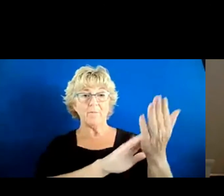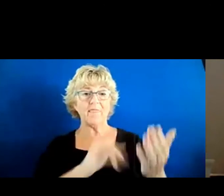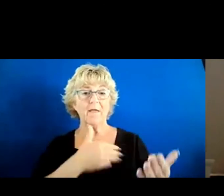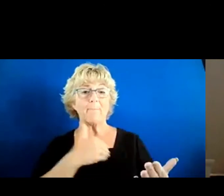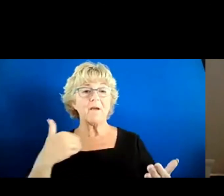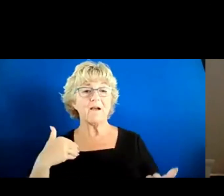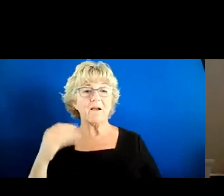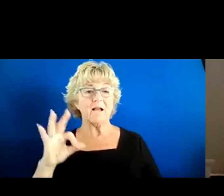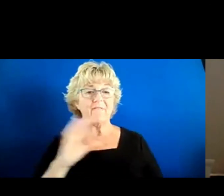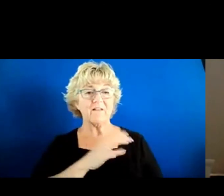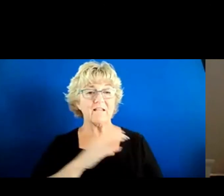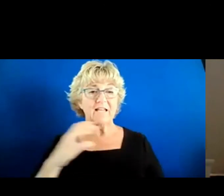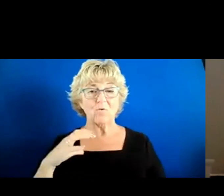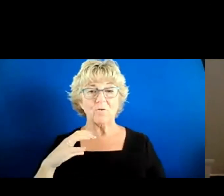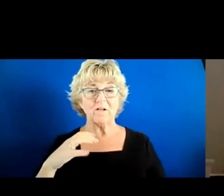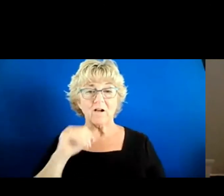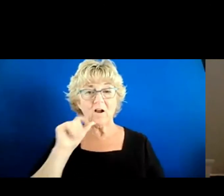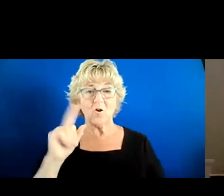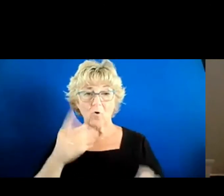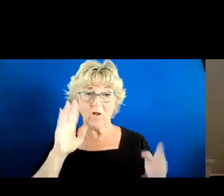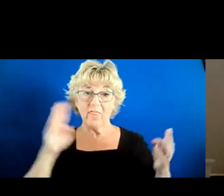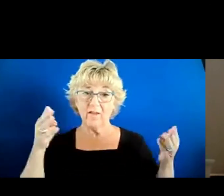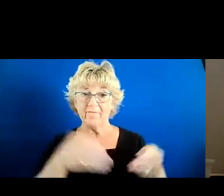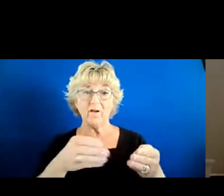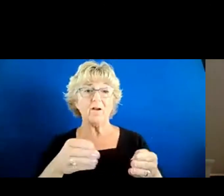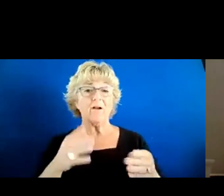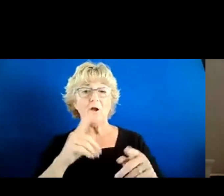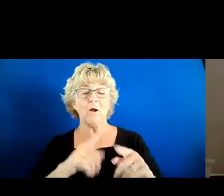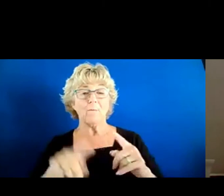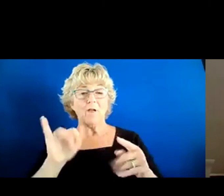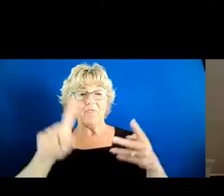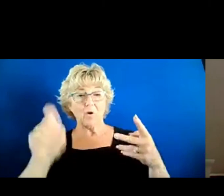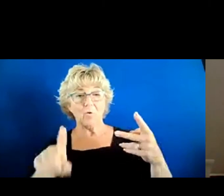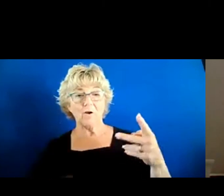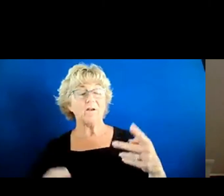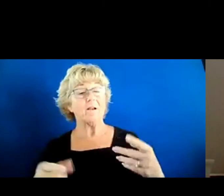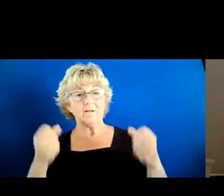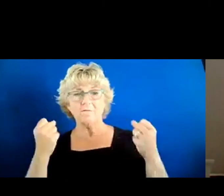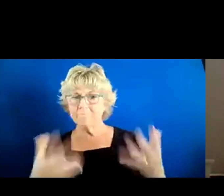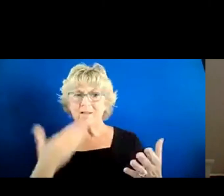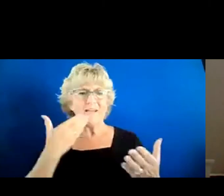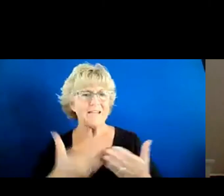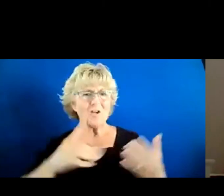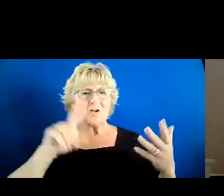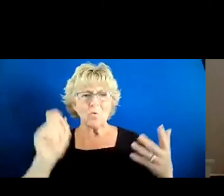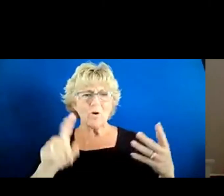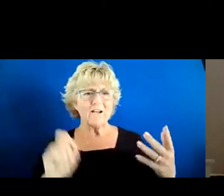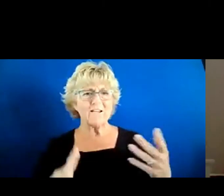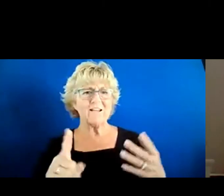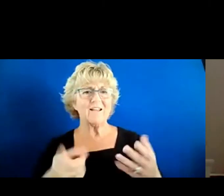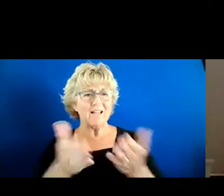of the council for not only the focus, but the scope of the questions. I think many good questions were asked this